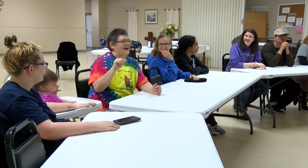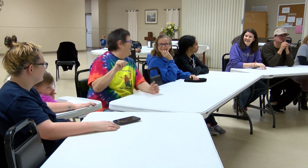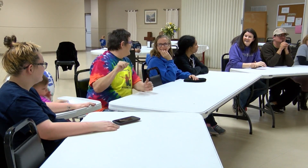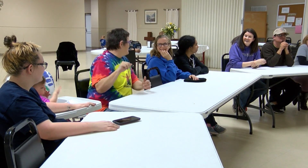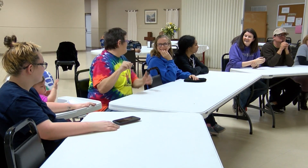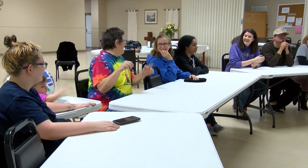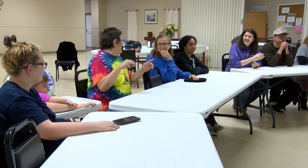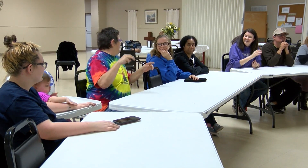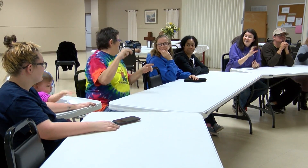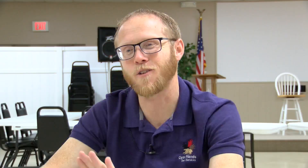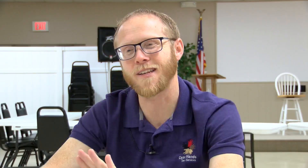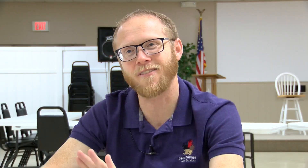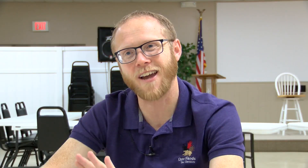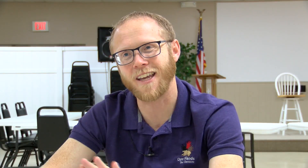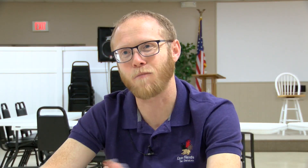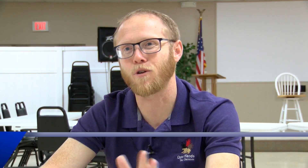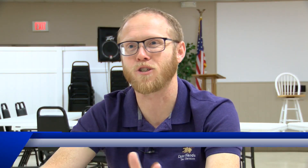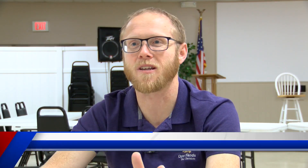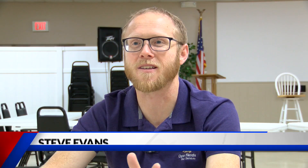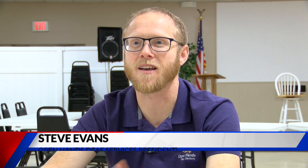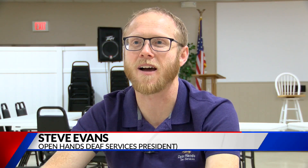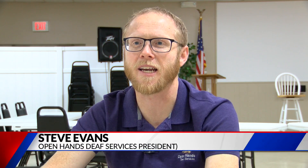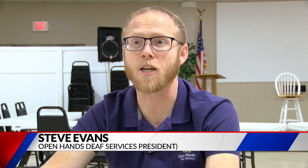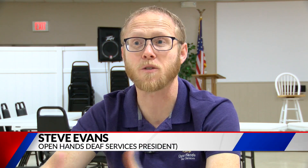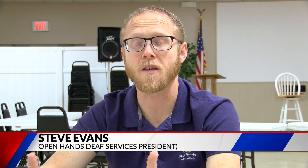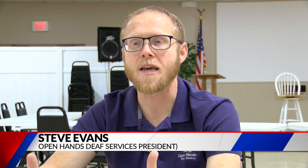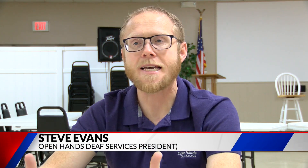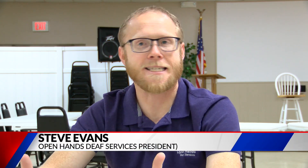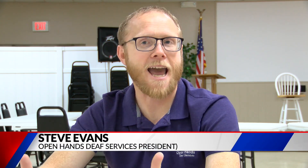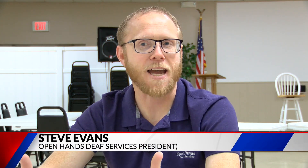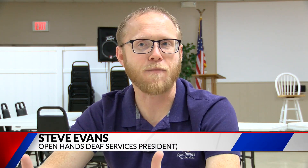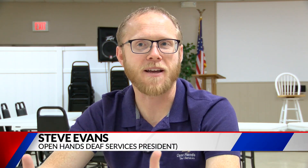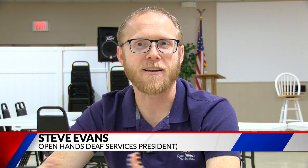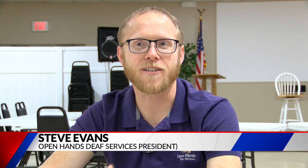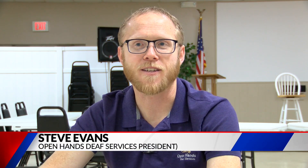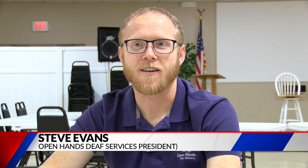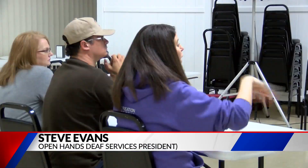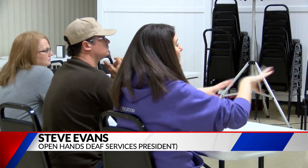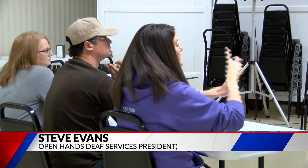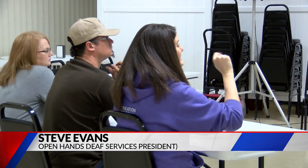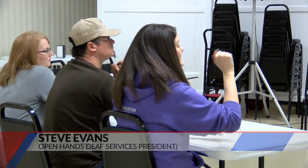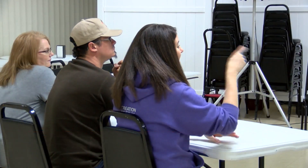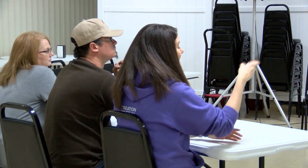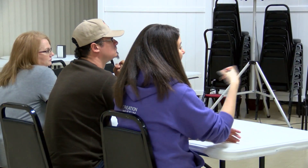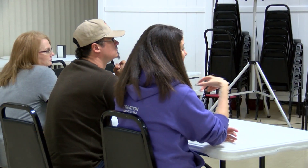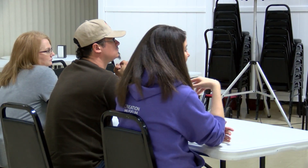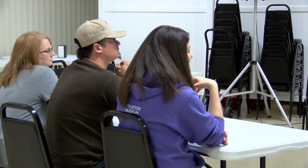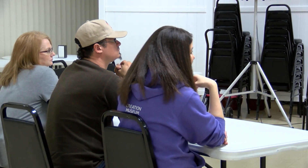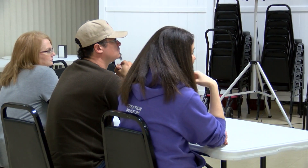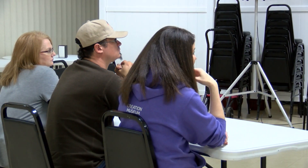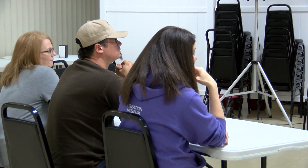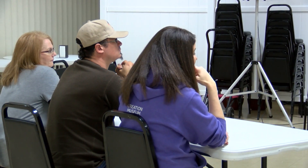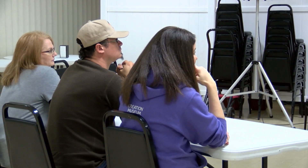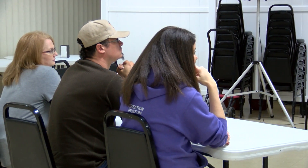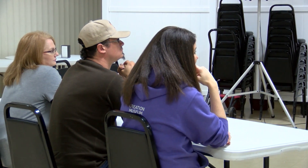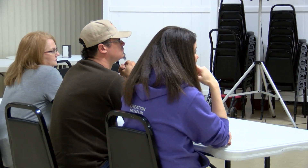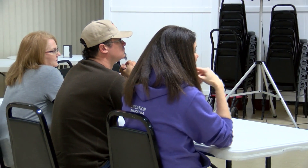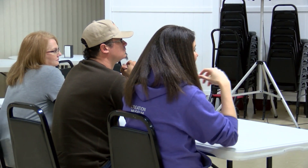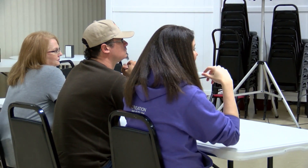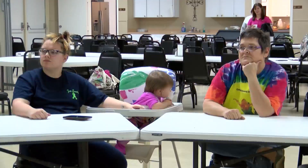Louisiana. You know, the deaf kind of get pushed to the side and it's sad because nothing to be afraid of. There's nothing to you should feel